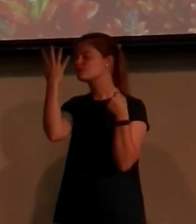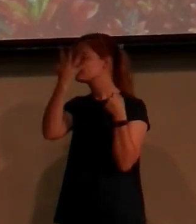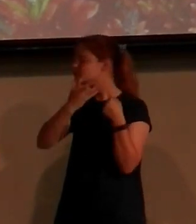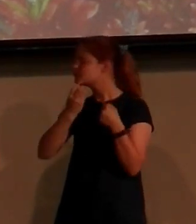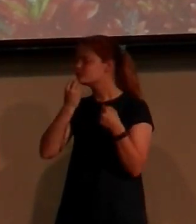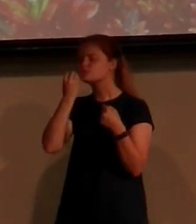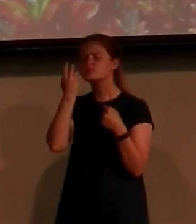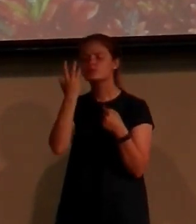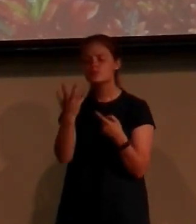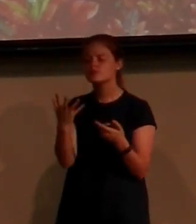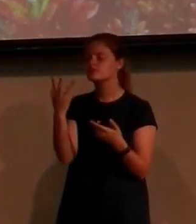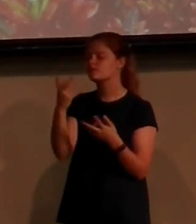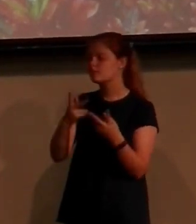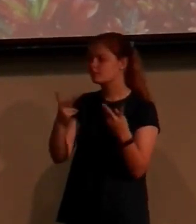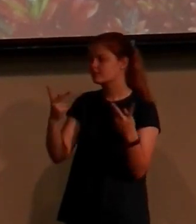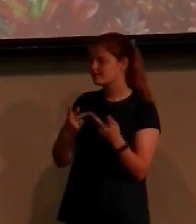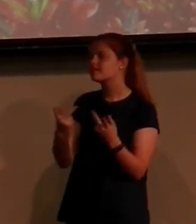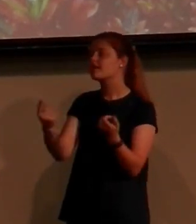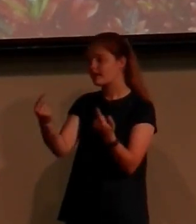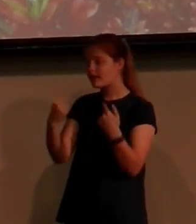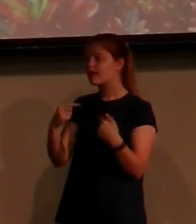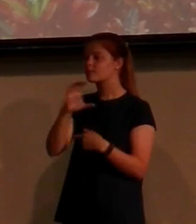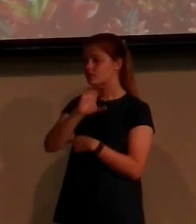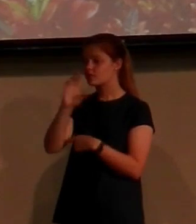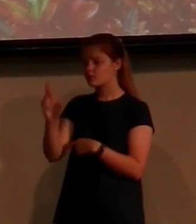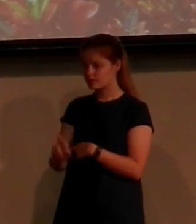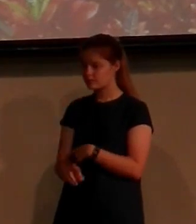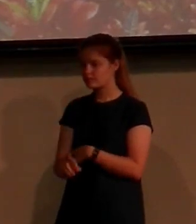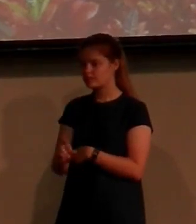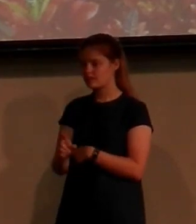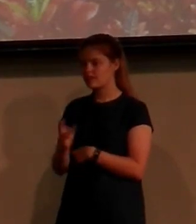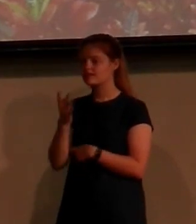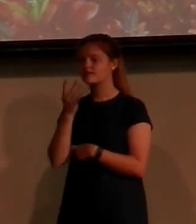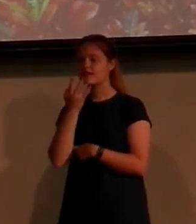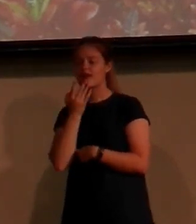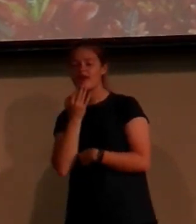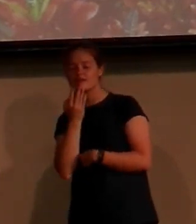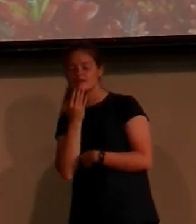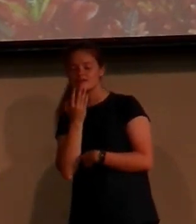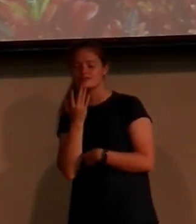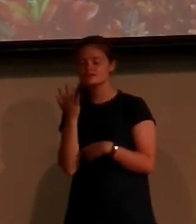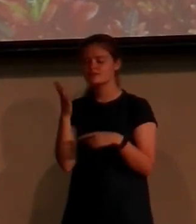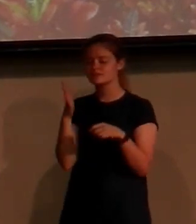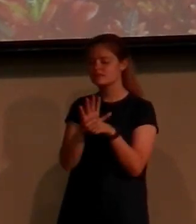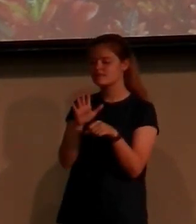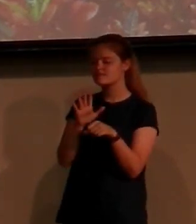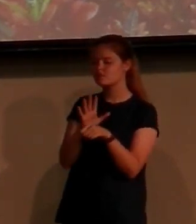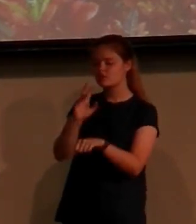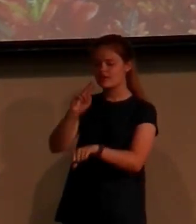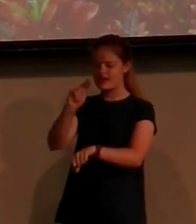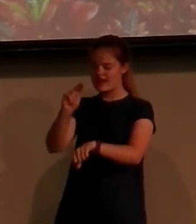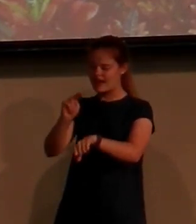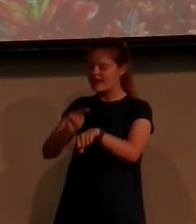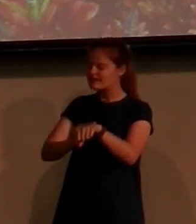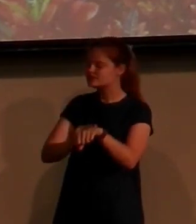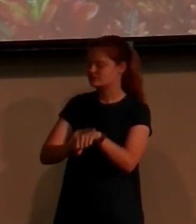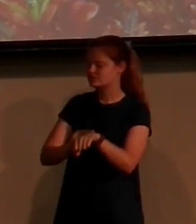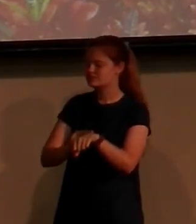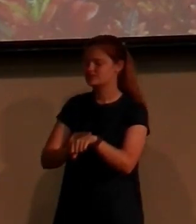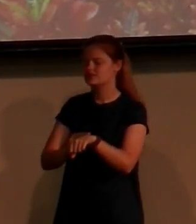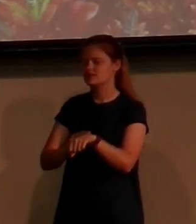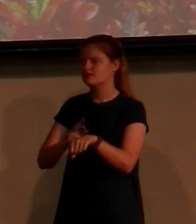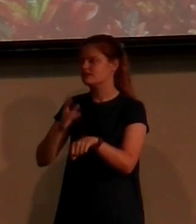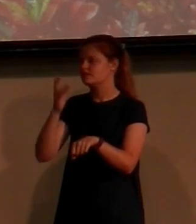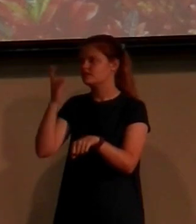place, come to Costa Rica too. It's colorful, it's full of nature. I mean, there